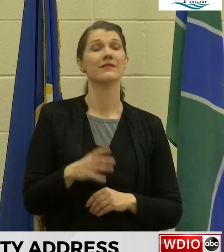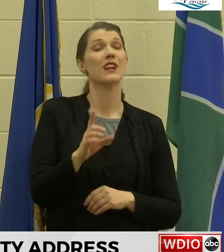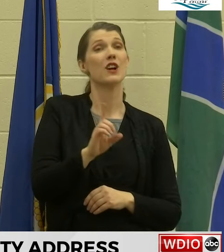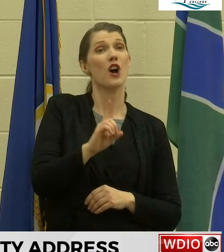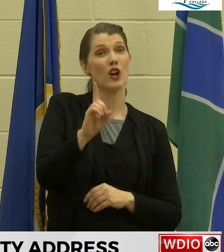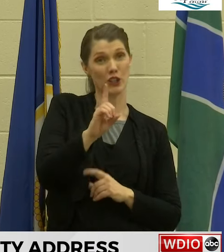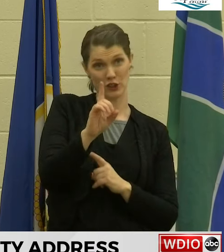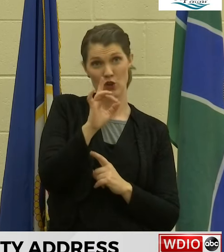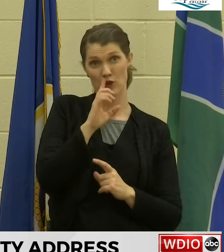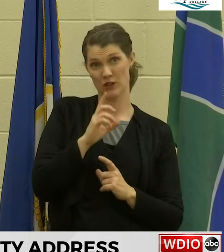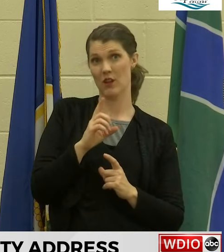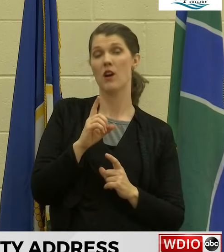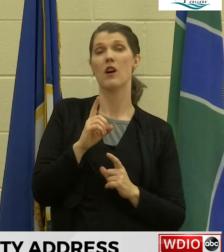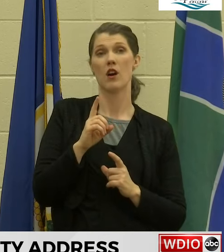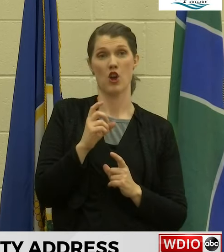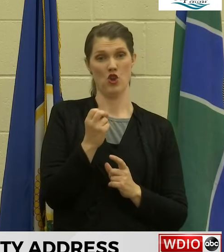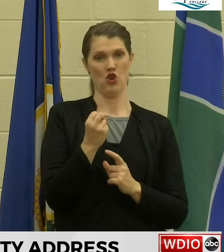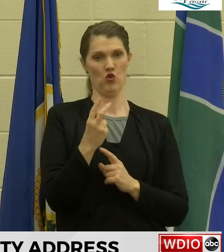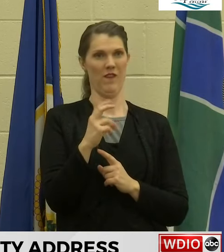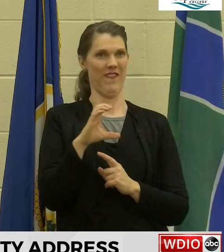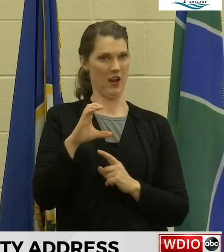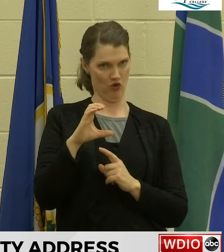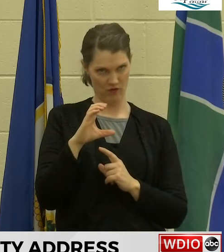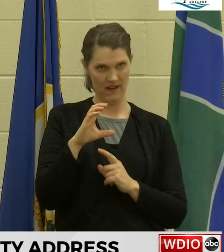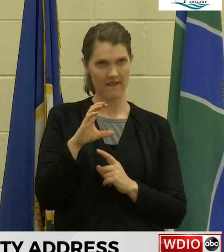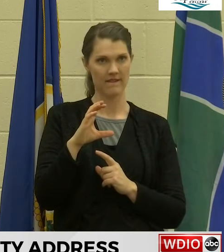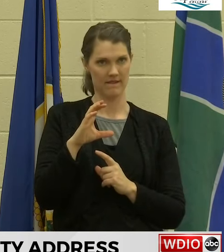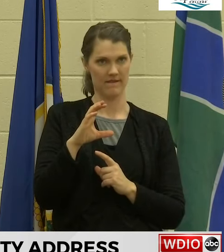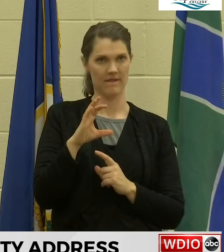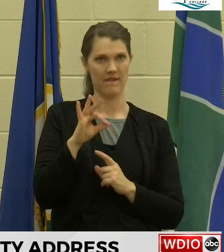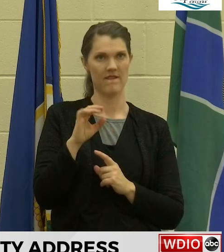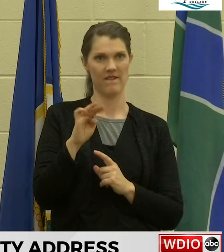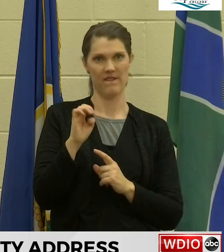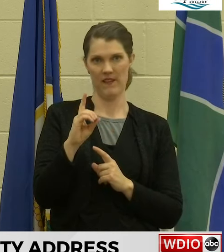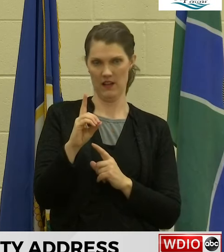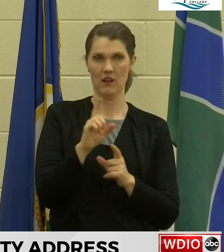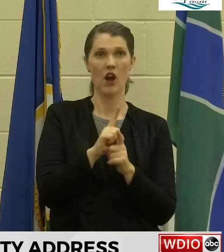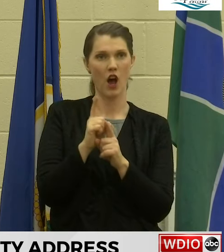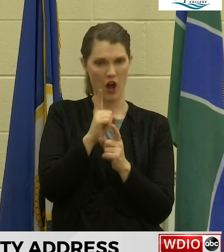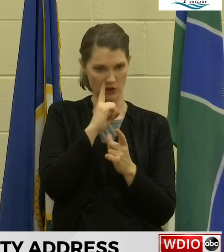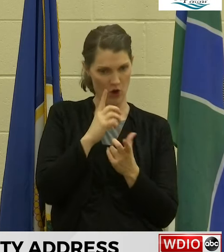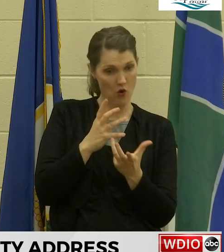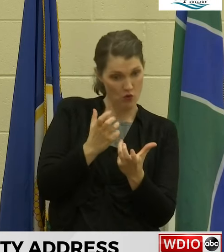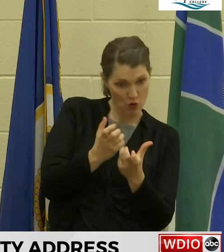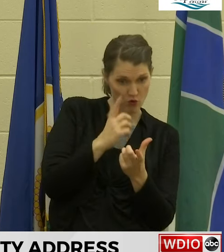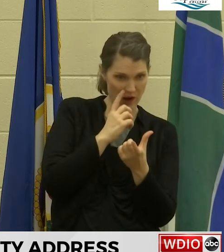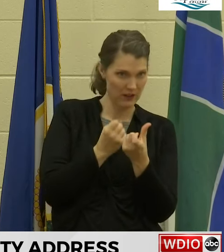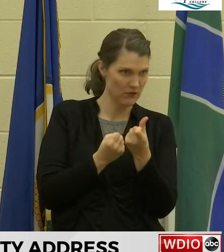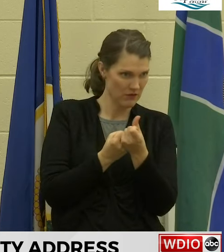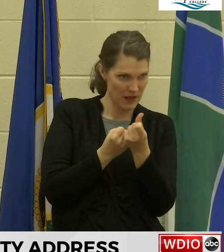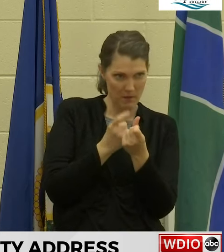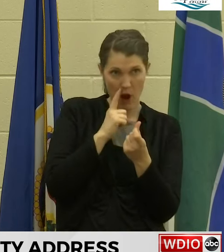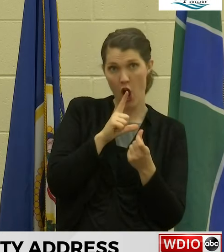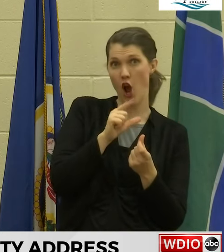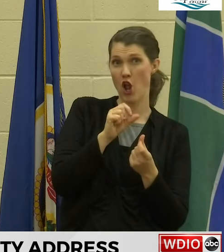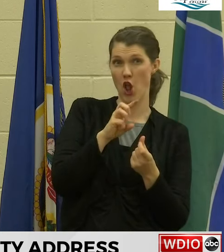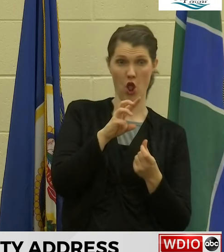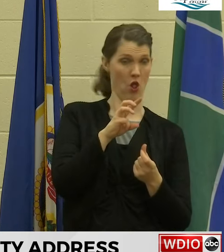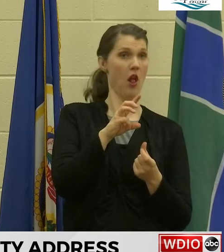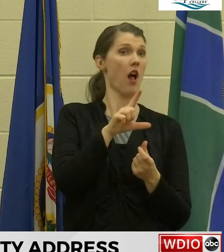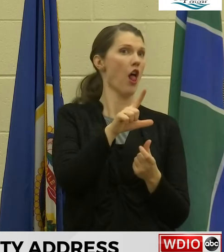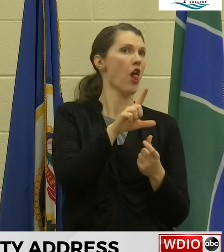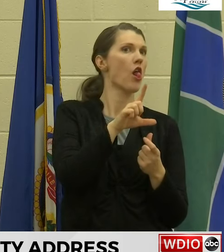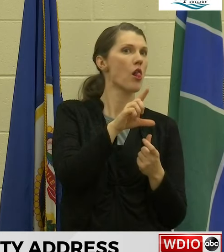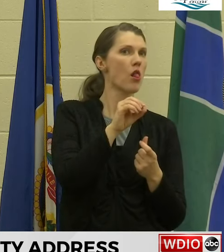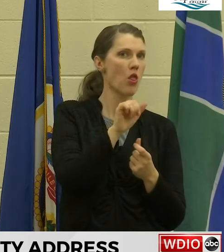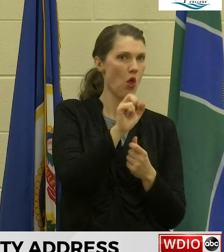Duluth's 1200 Fund is currently working to develop a revolving low-interest loan program to help